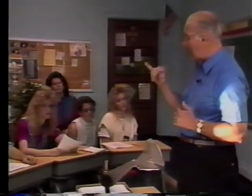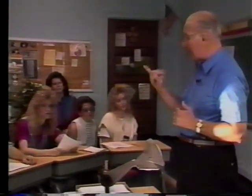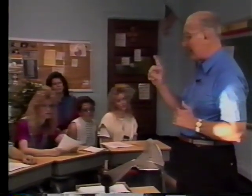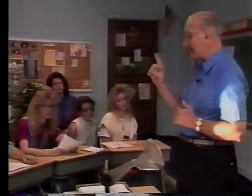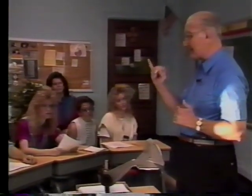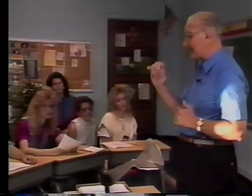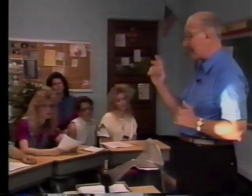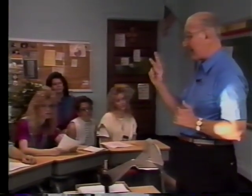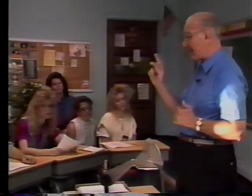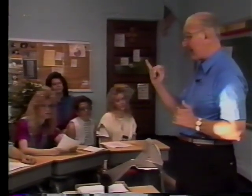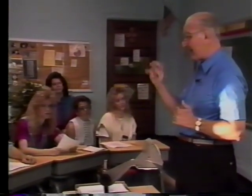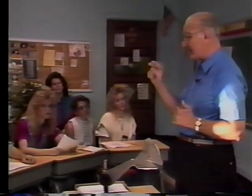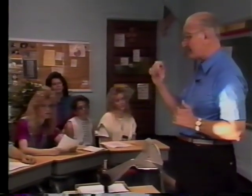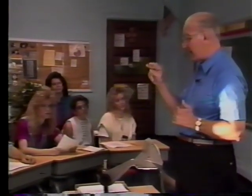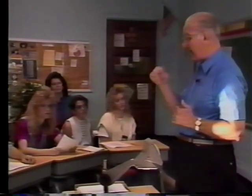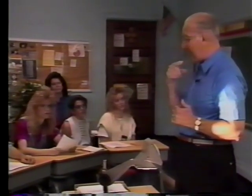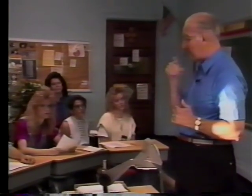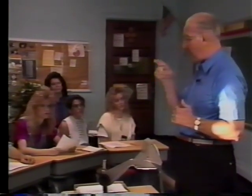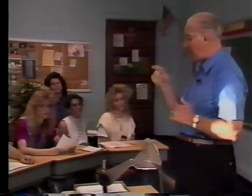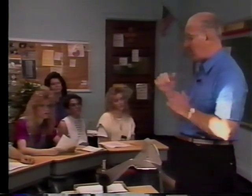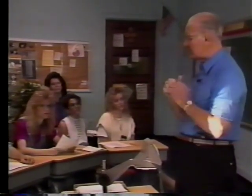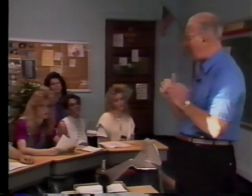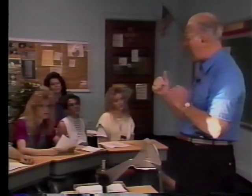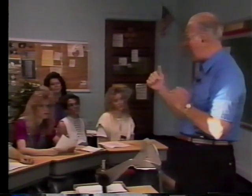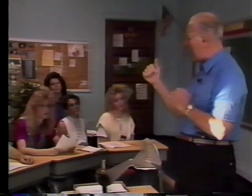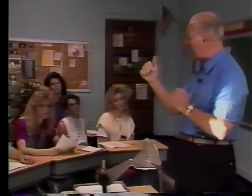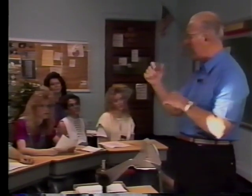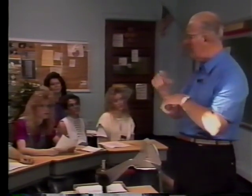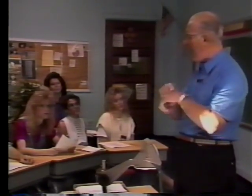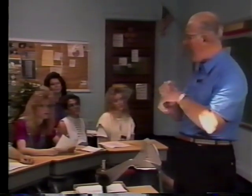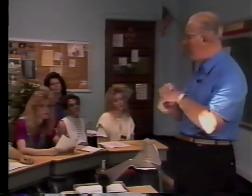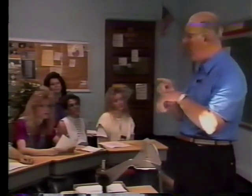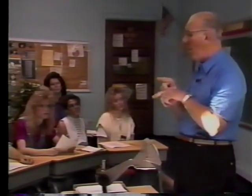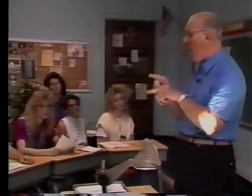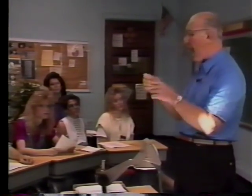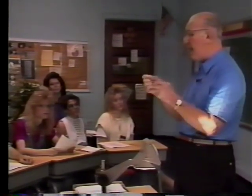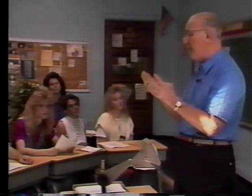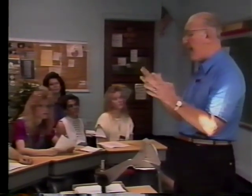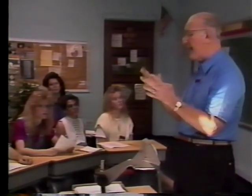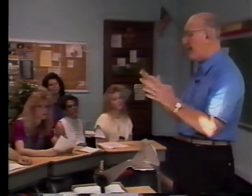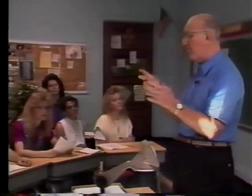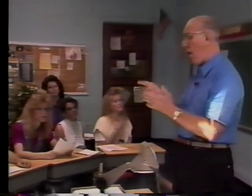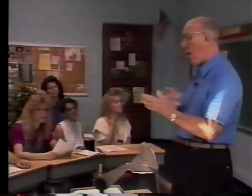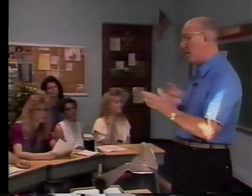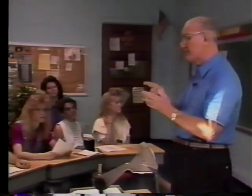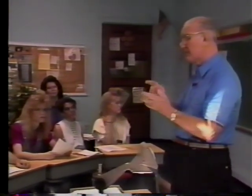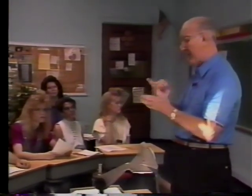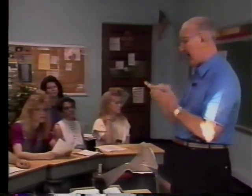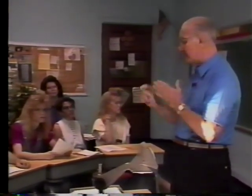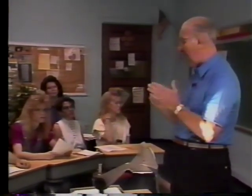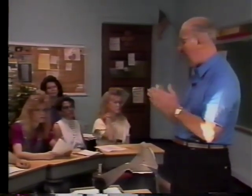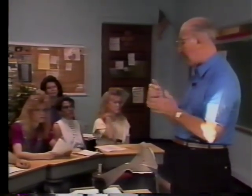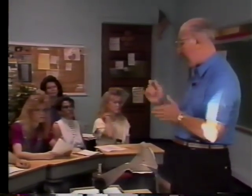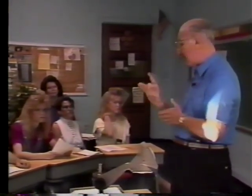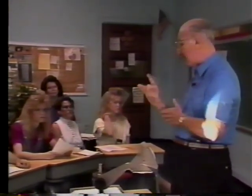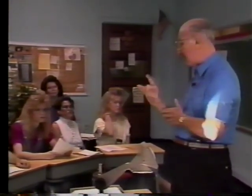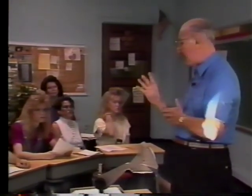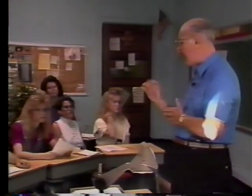Emily Dickinson, I told you, was way ahead of her time. While many poets that time,